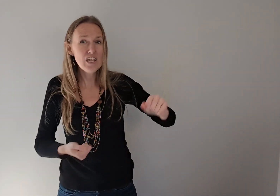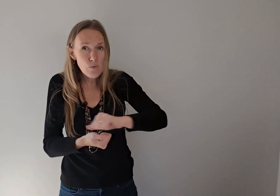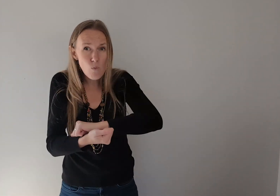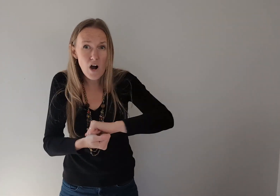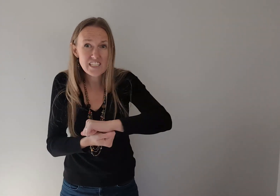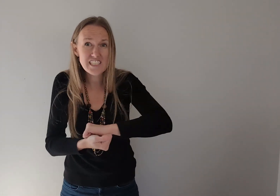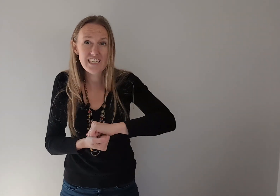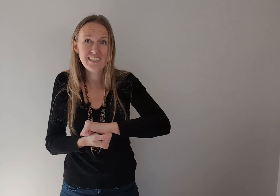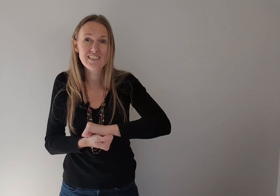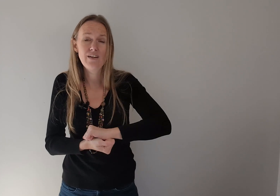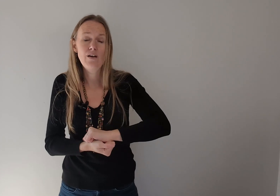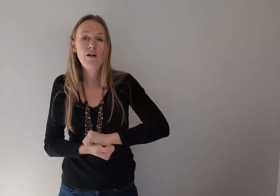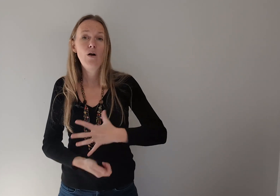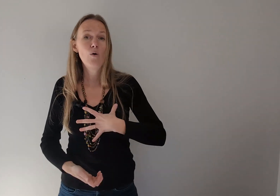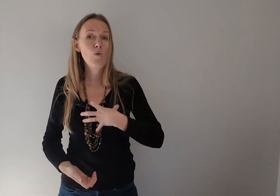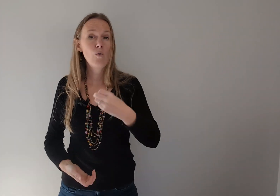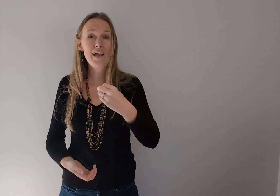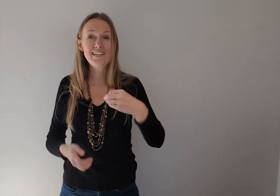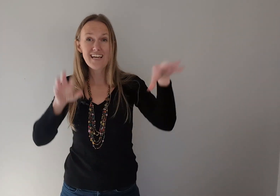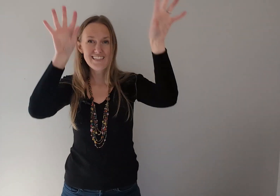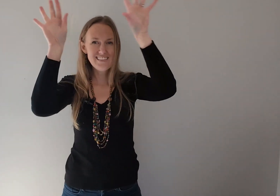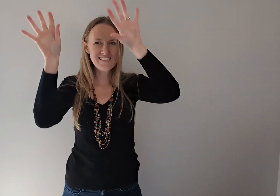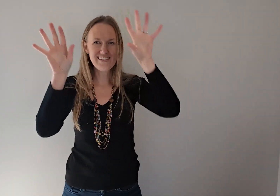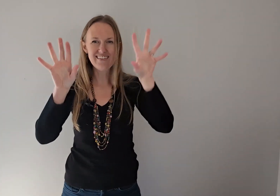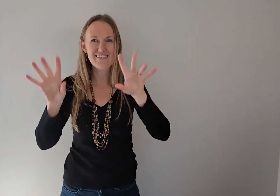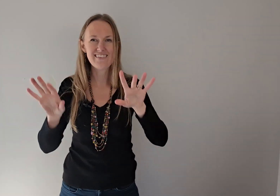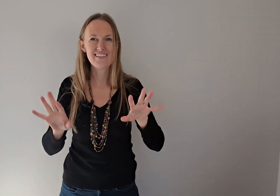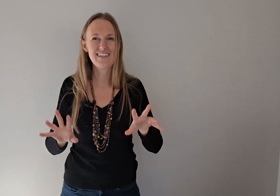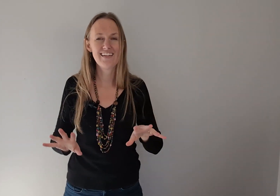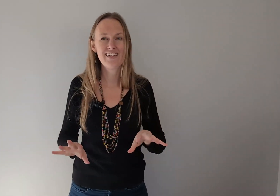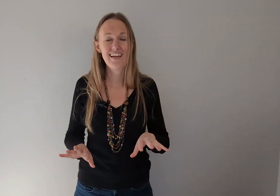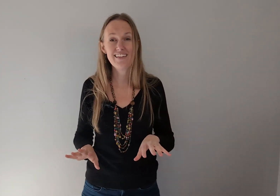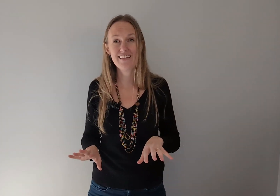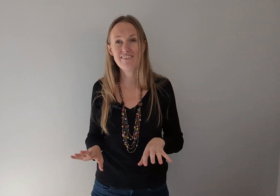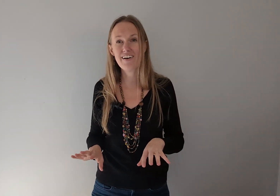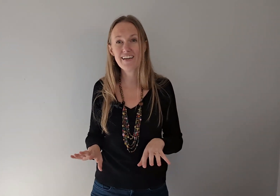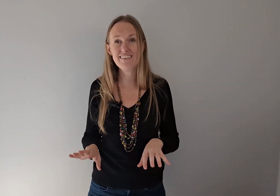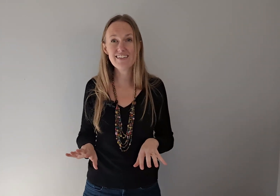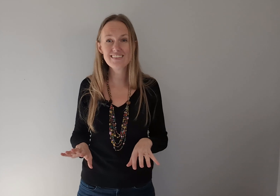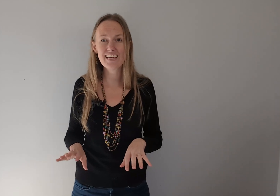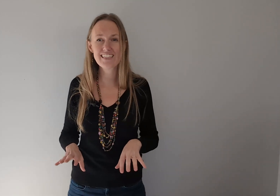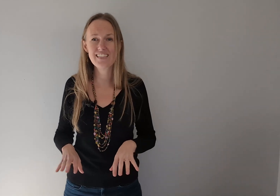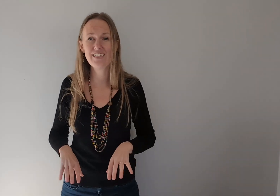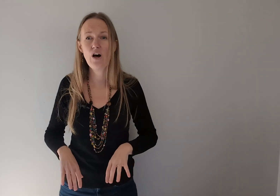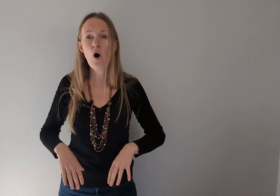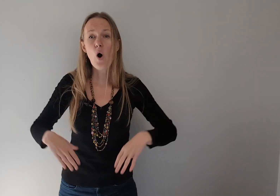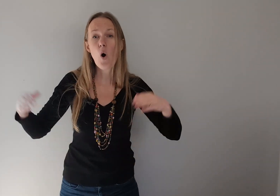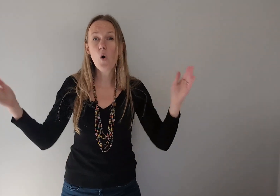He washed it white as snow. And then that final little section,